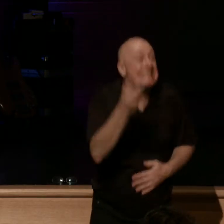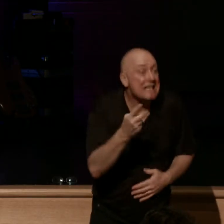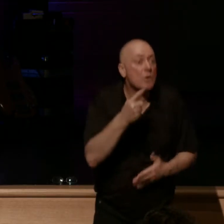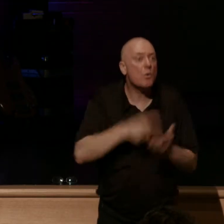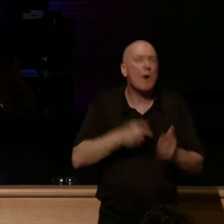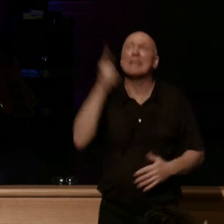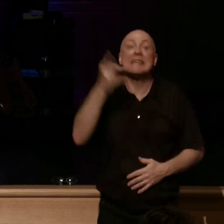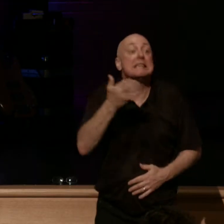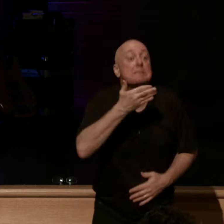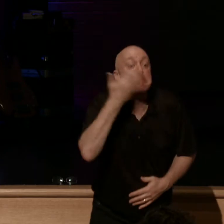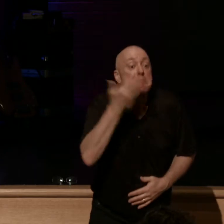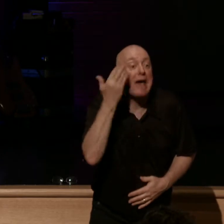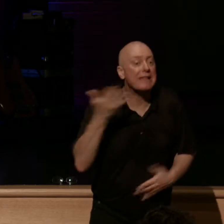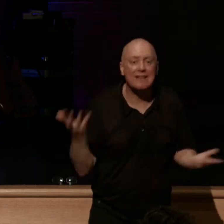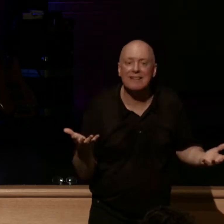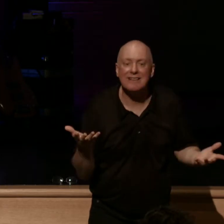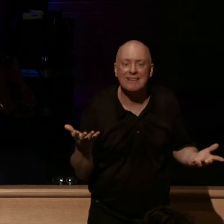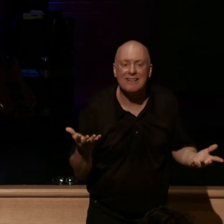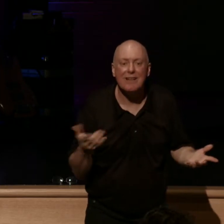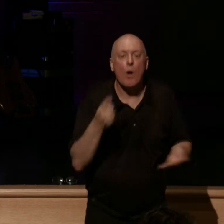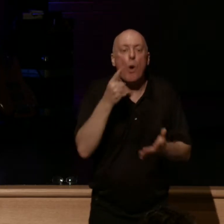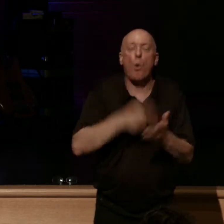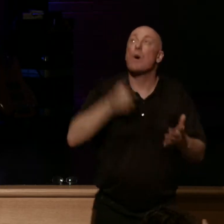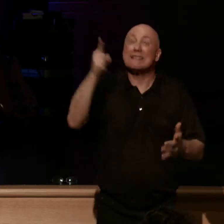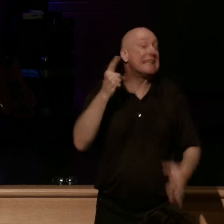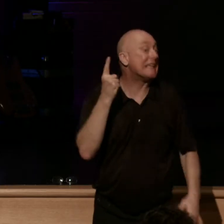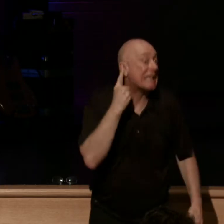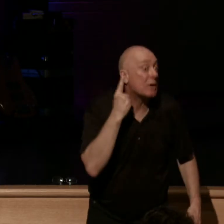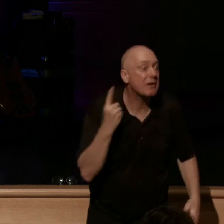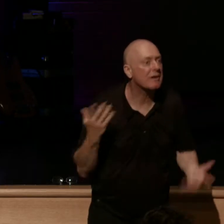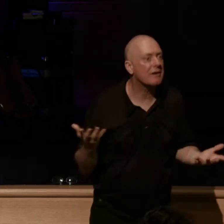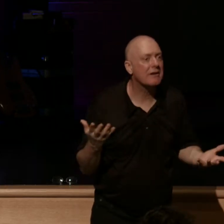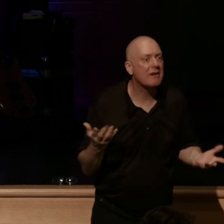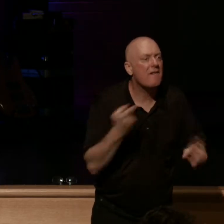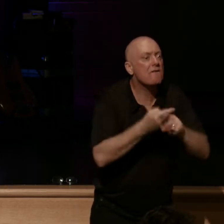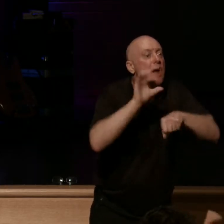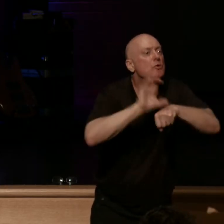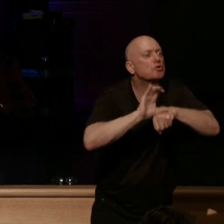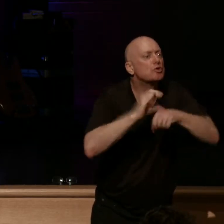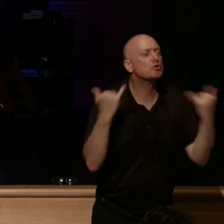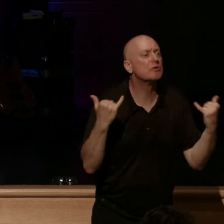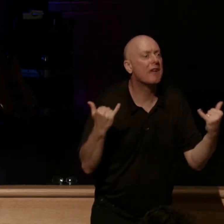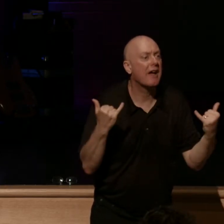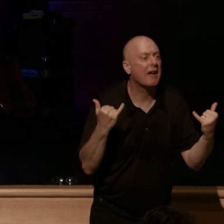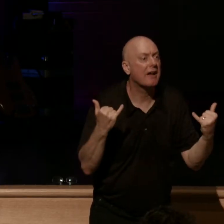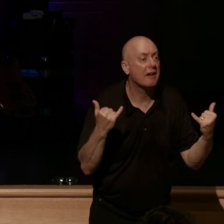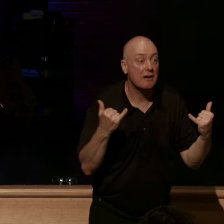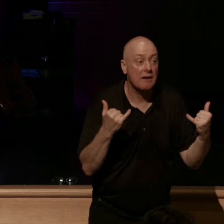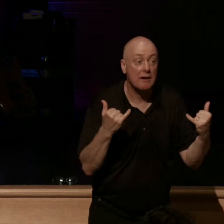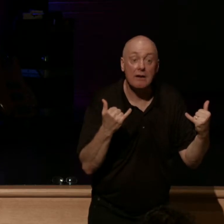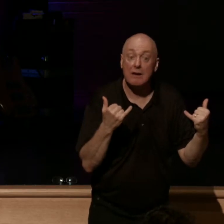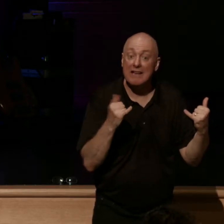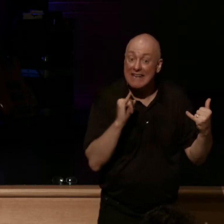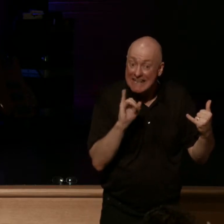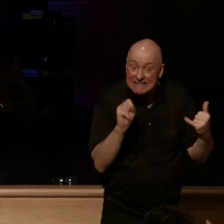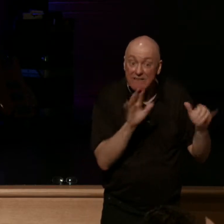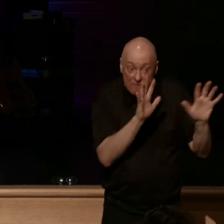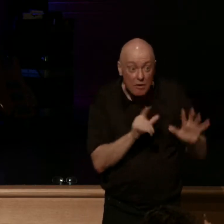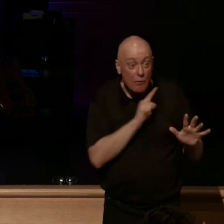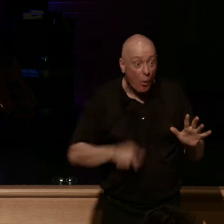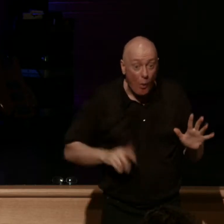is he smelling in this case again? And what is he hearing from the church today? Is it the fear of the